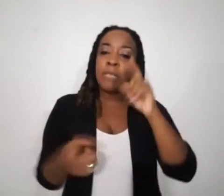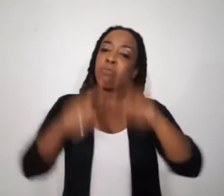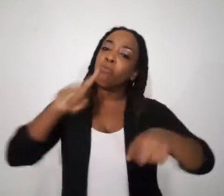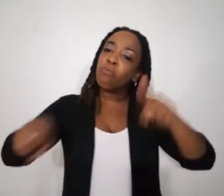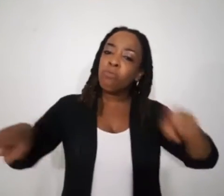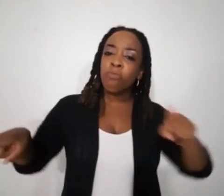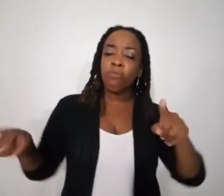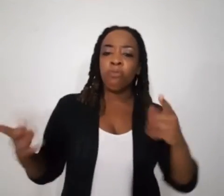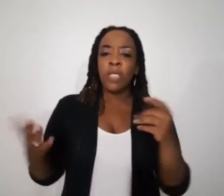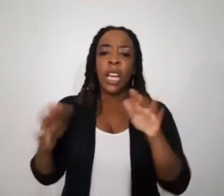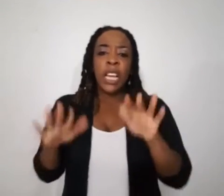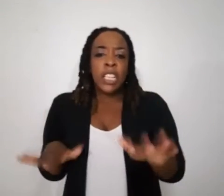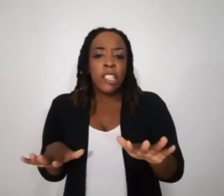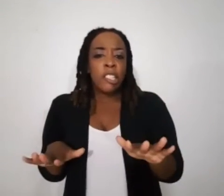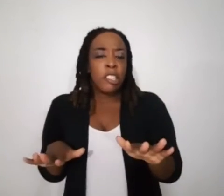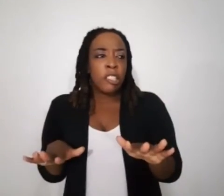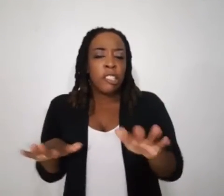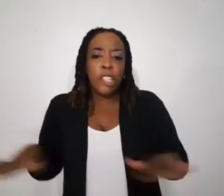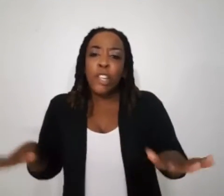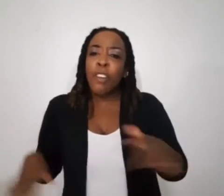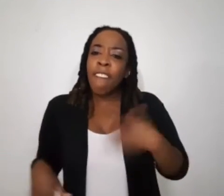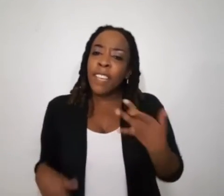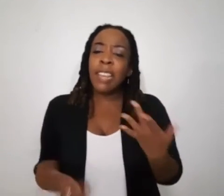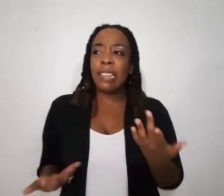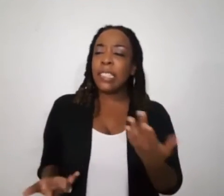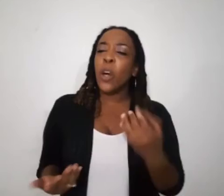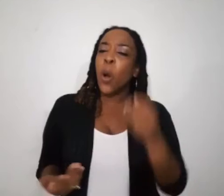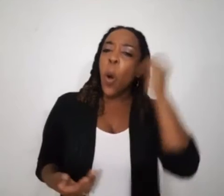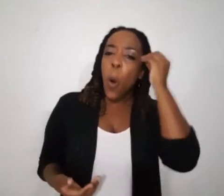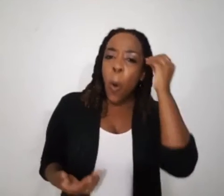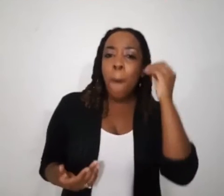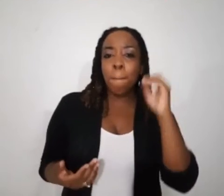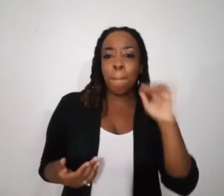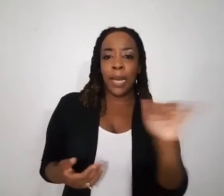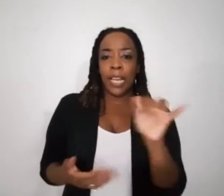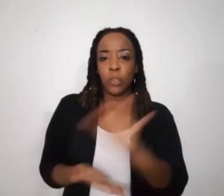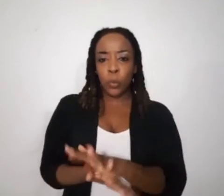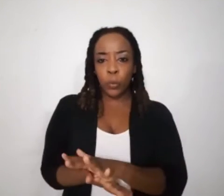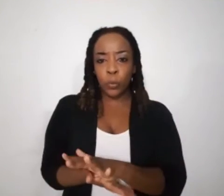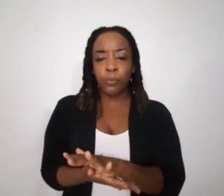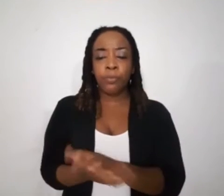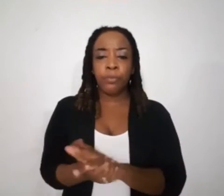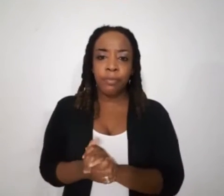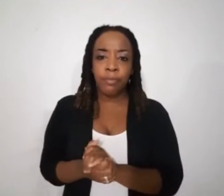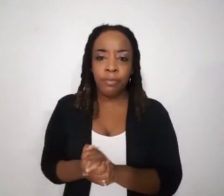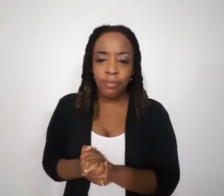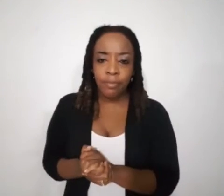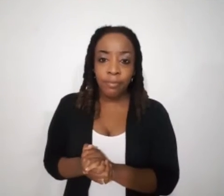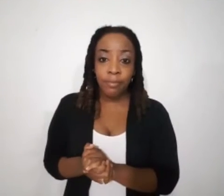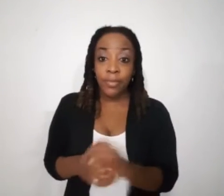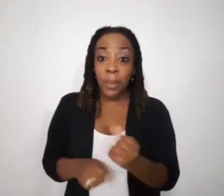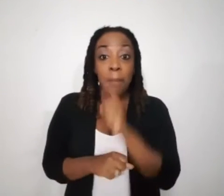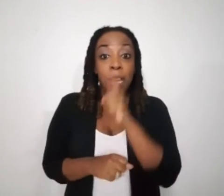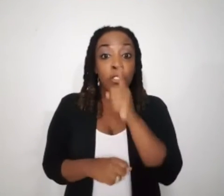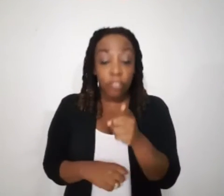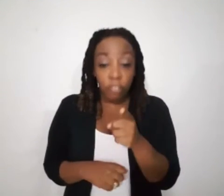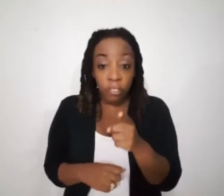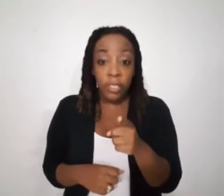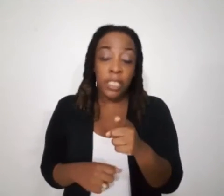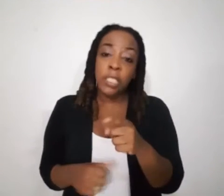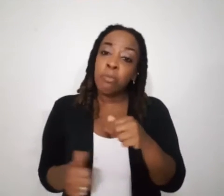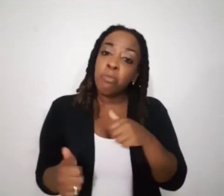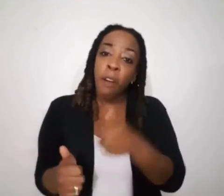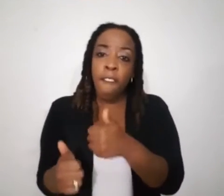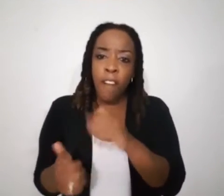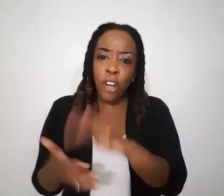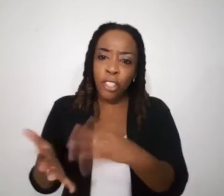feel that home has become school. And you make sure that you do the schedule so that they know what's coming next. You